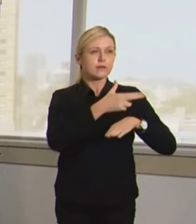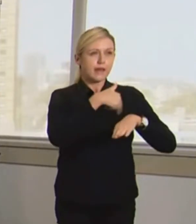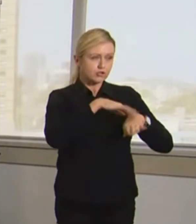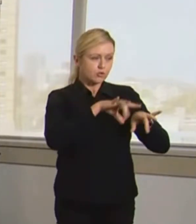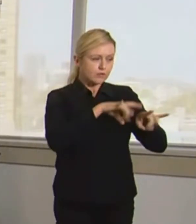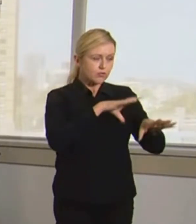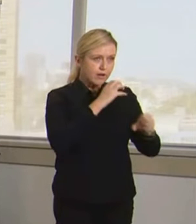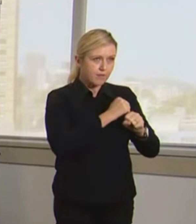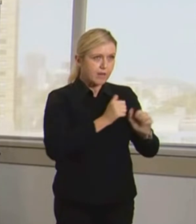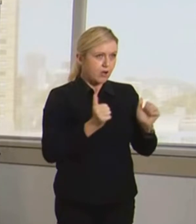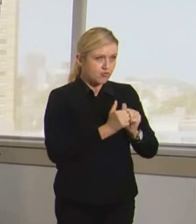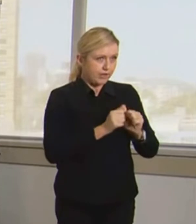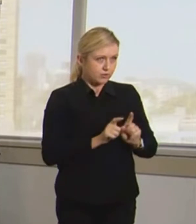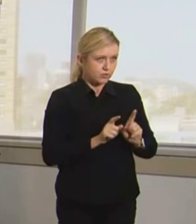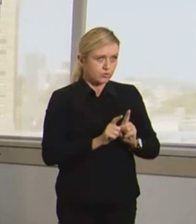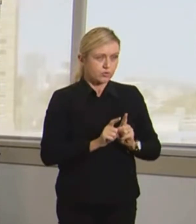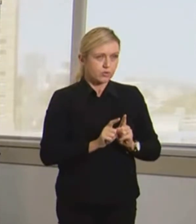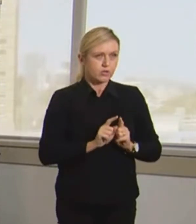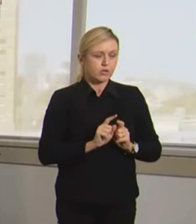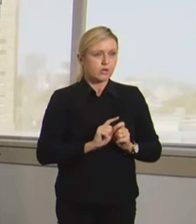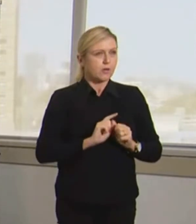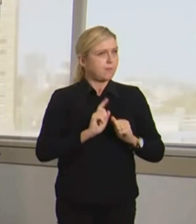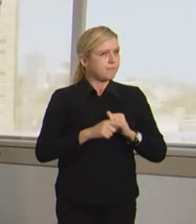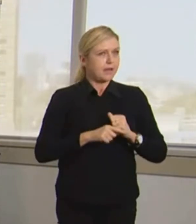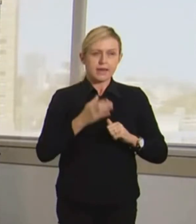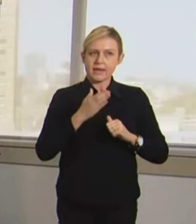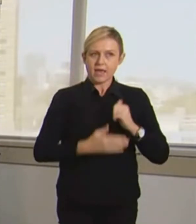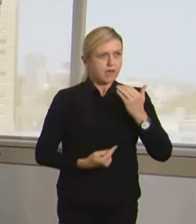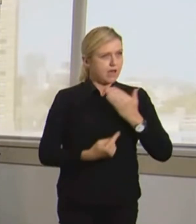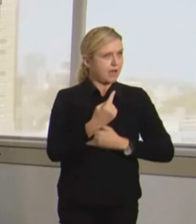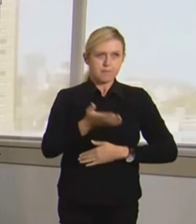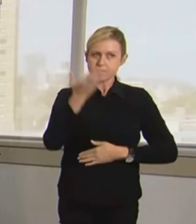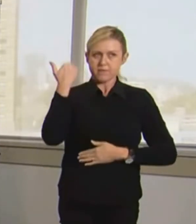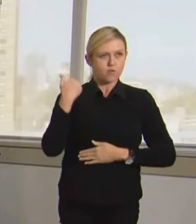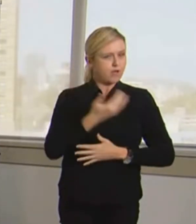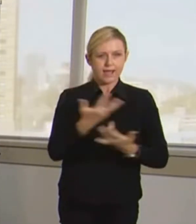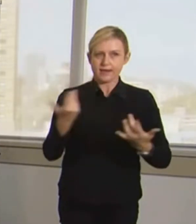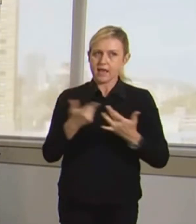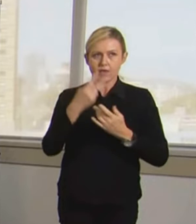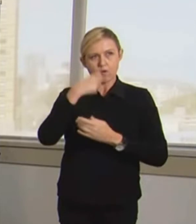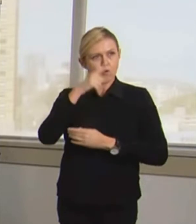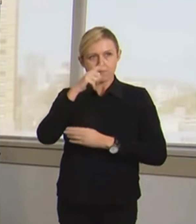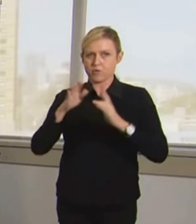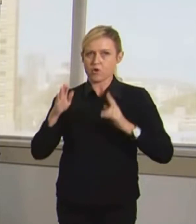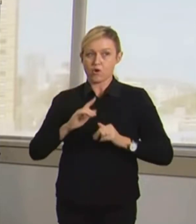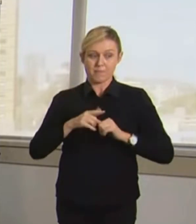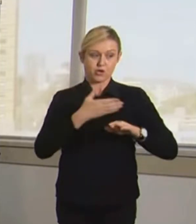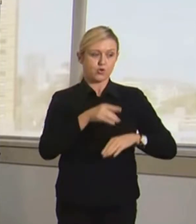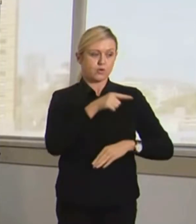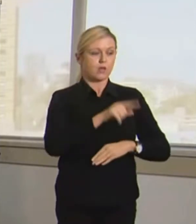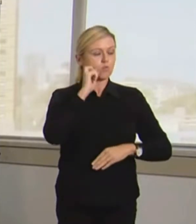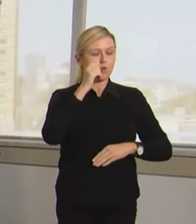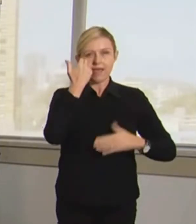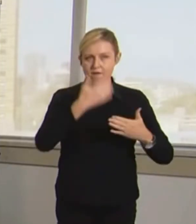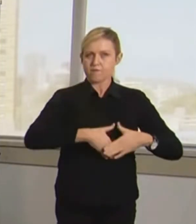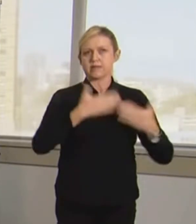with this arrangement. But what will happen, never happened, as I understand it, at any aged care facility anywhere, is that there will now be a daily testing